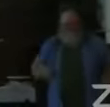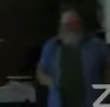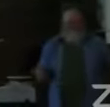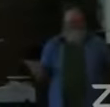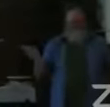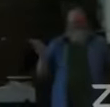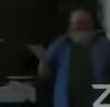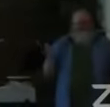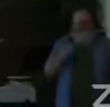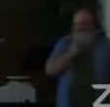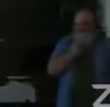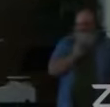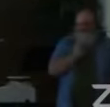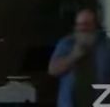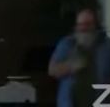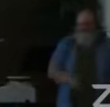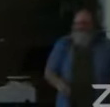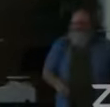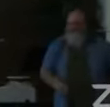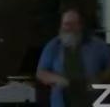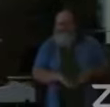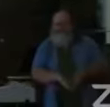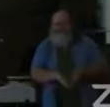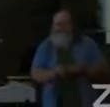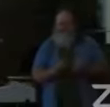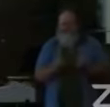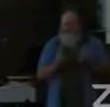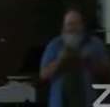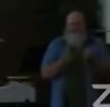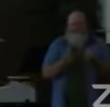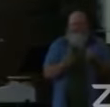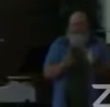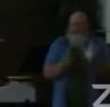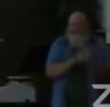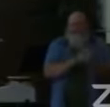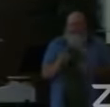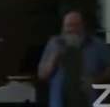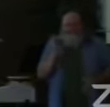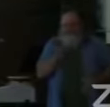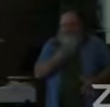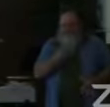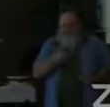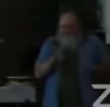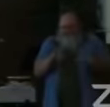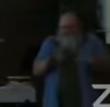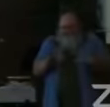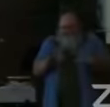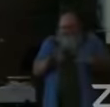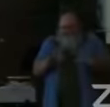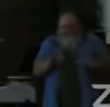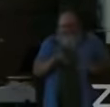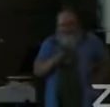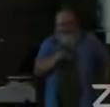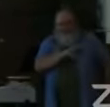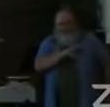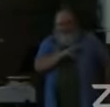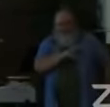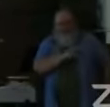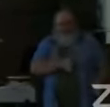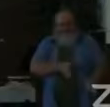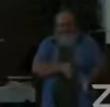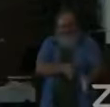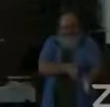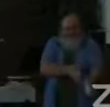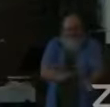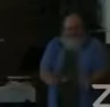But how many times do we get nervous when we're driving down the highway and a cop gets behind us? We check our speedometer. We slam